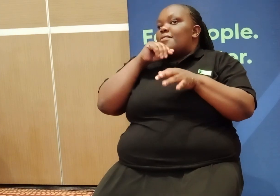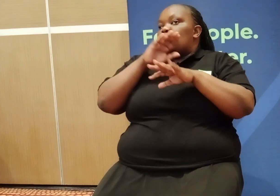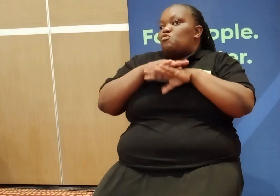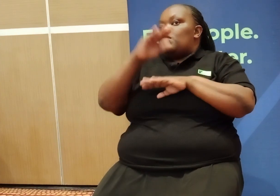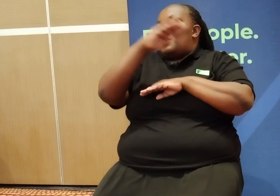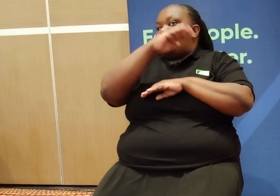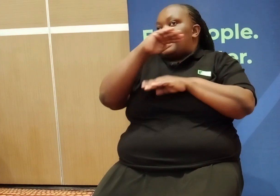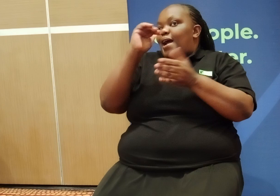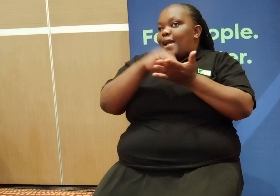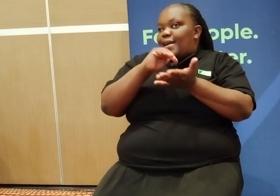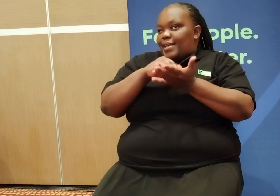once again.